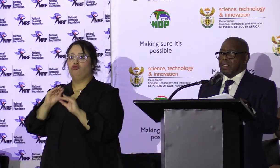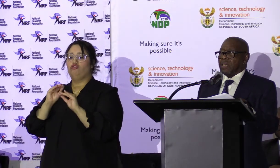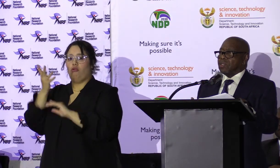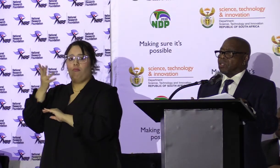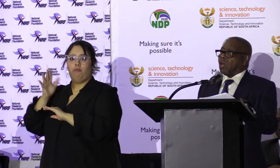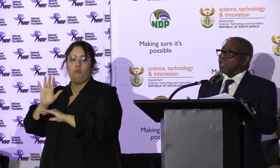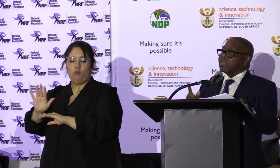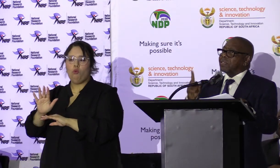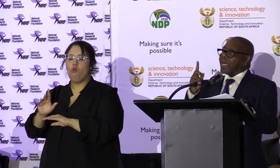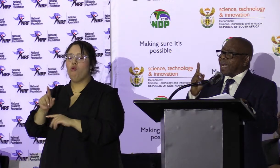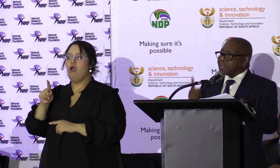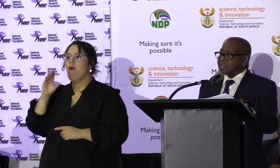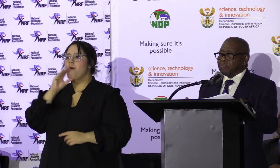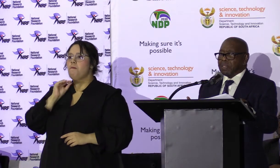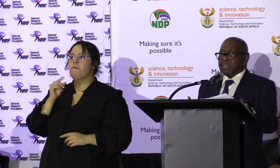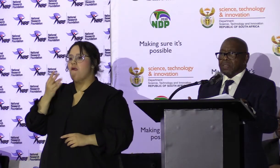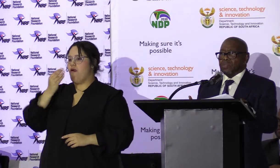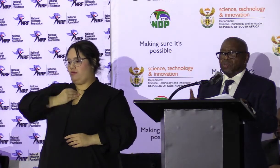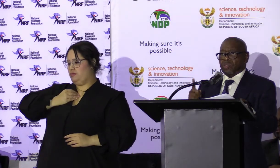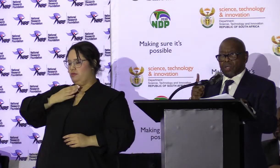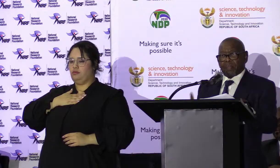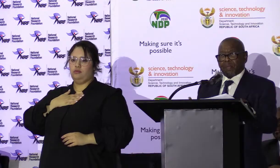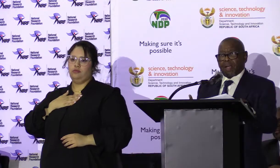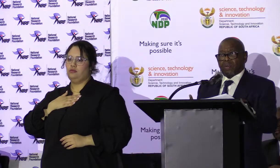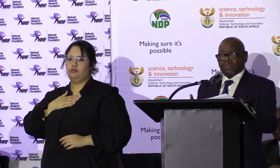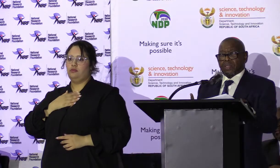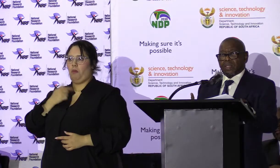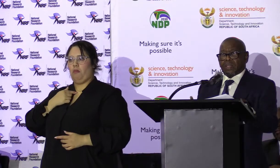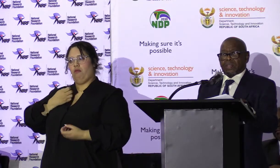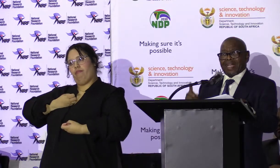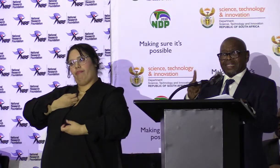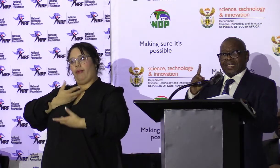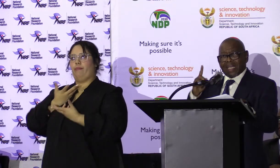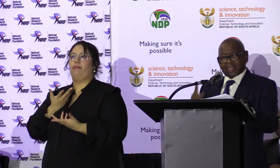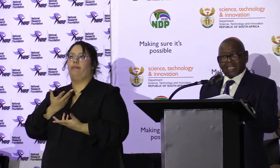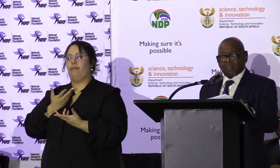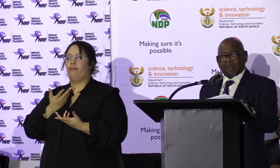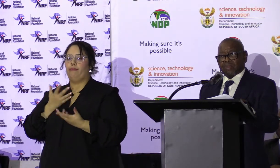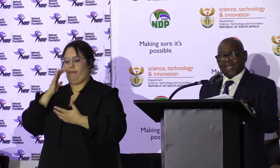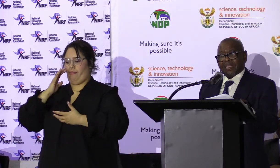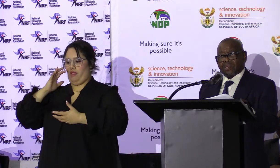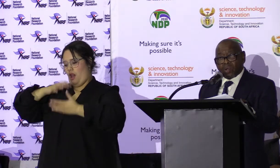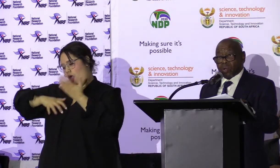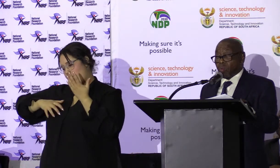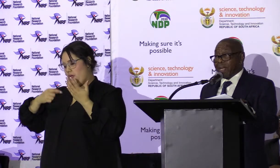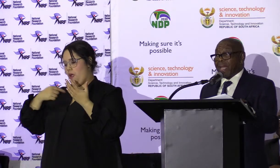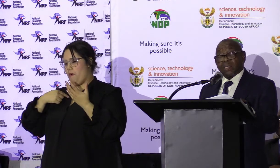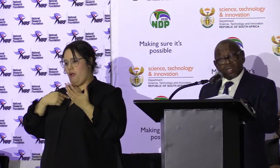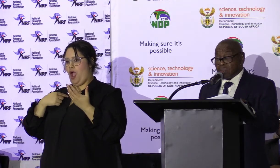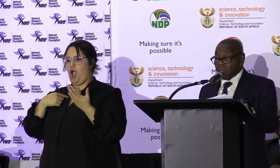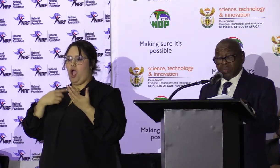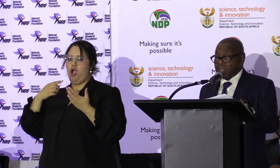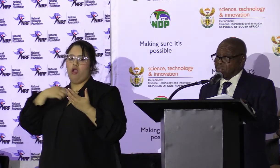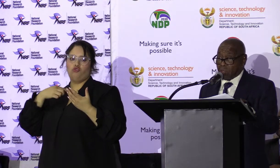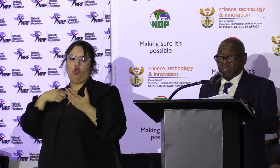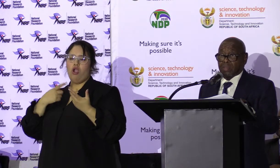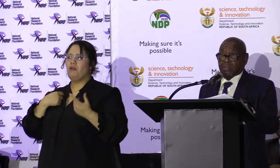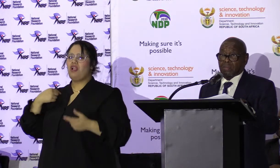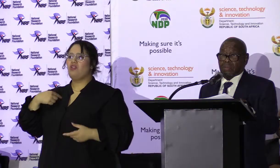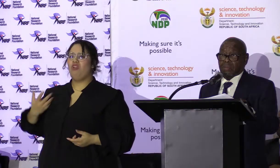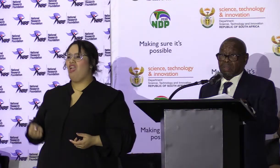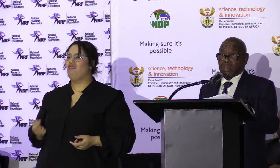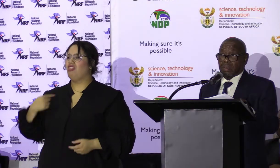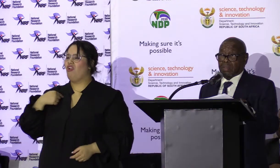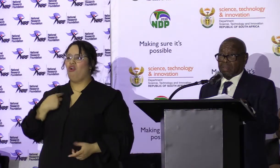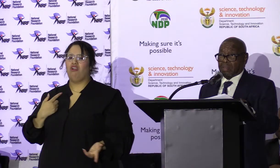banamhlanje, don't ask me to talk about, write an essay about my dog when I don't own a dog.